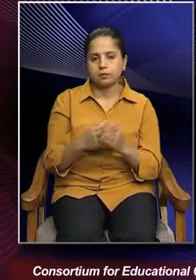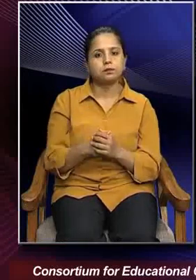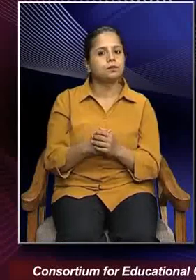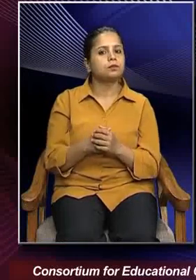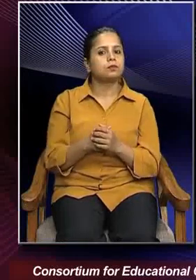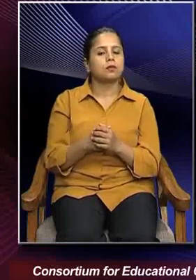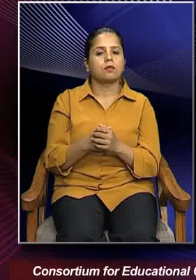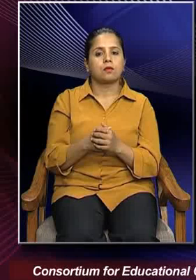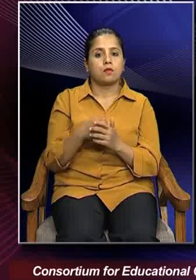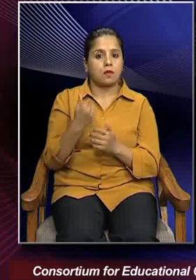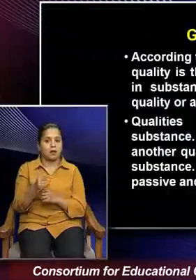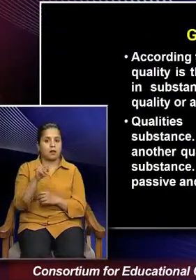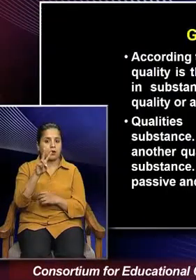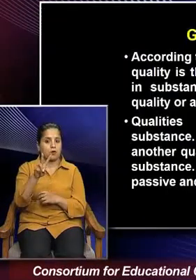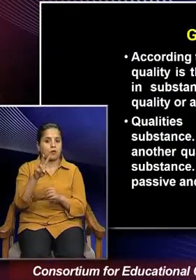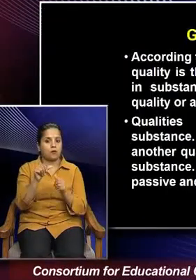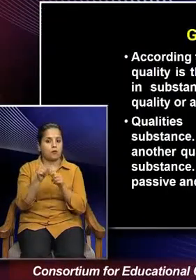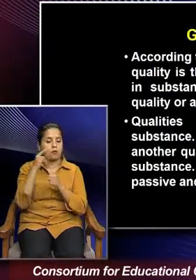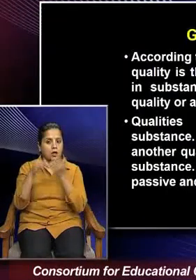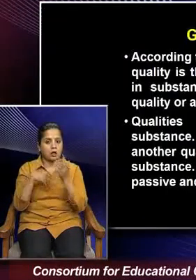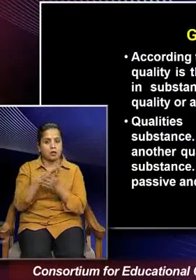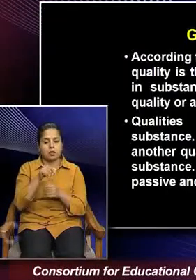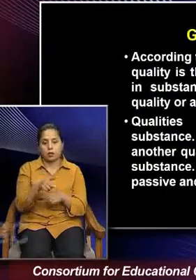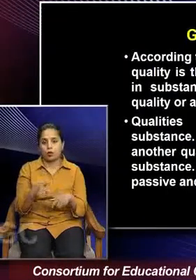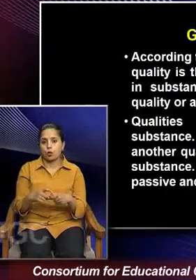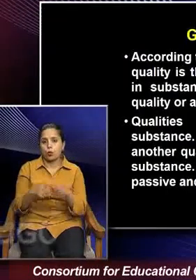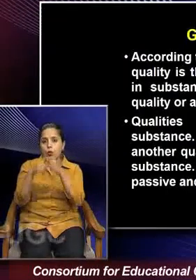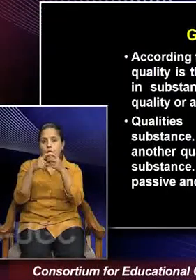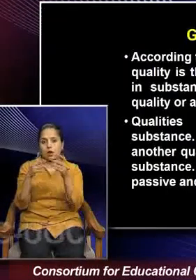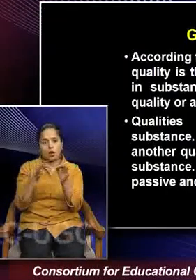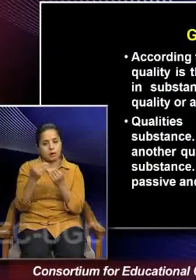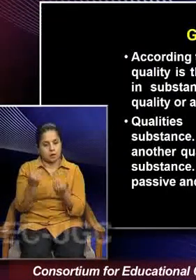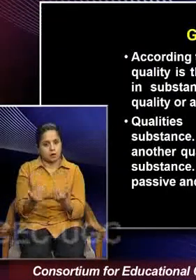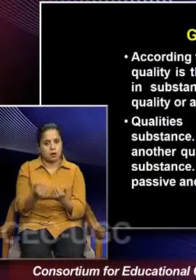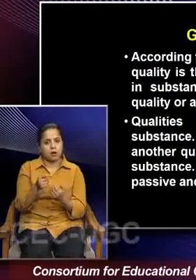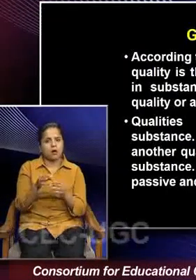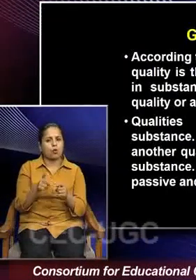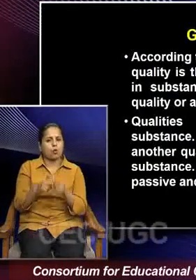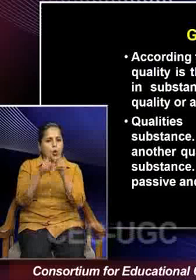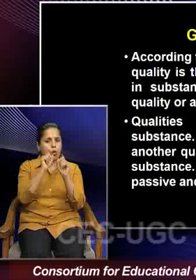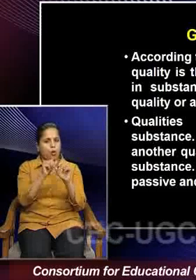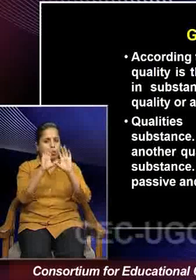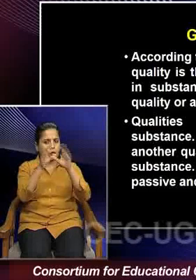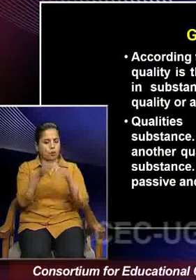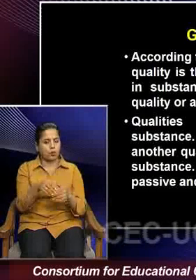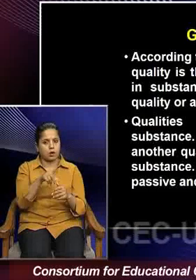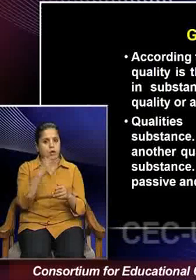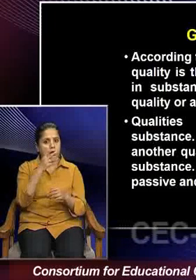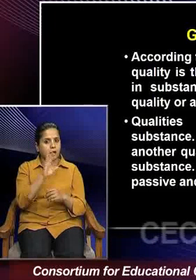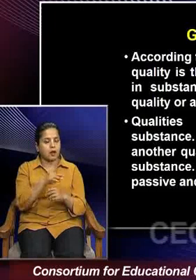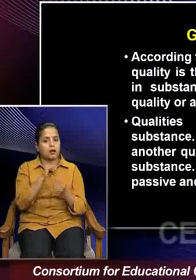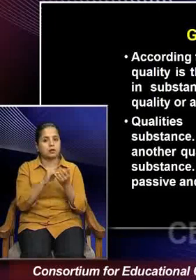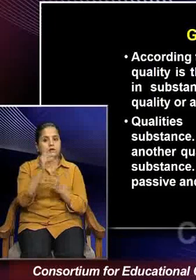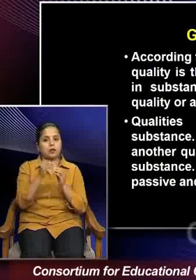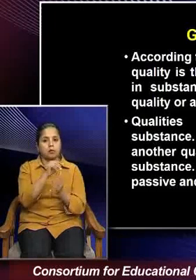Now, according to Vaiśeṣika philosophy, quality is that category which subsists